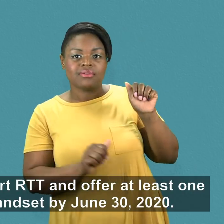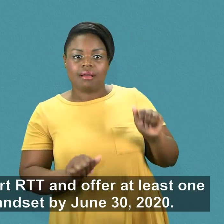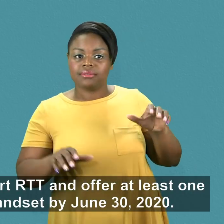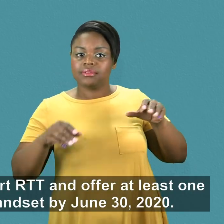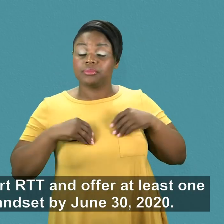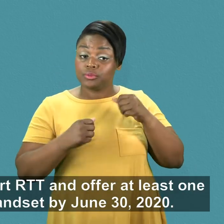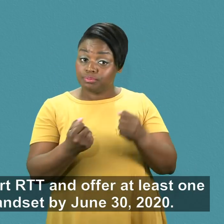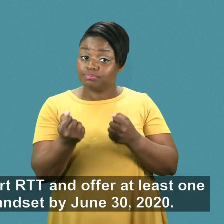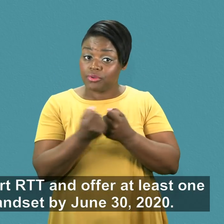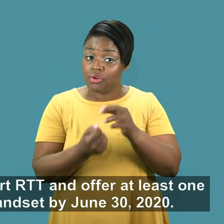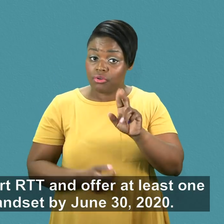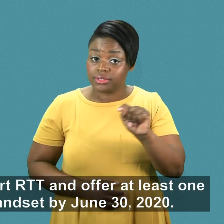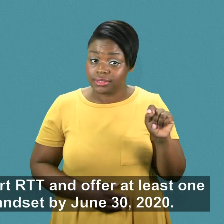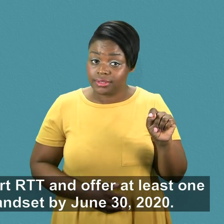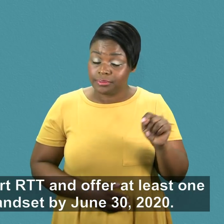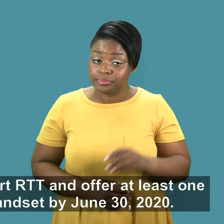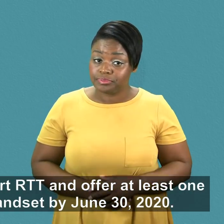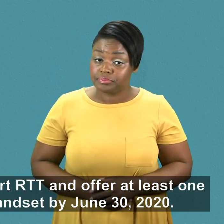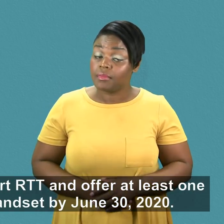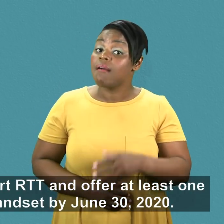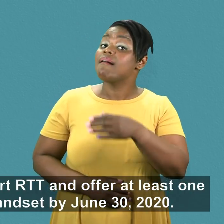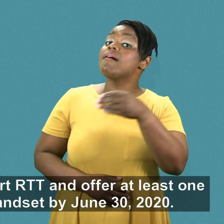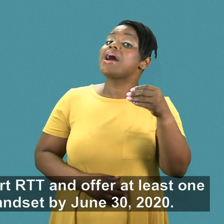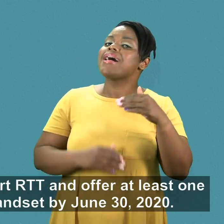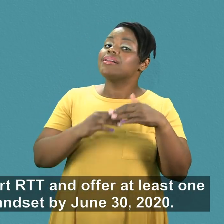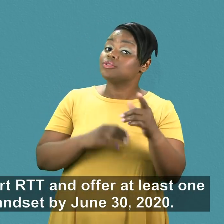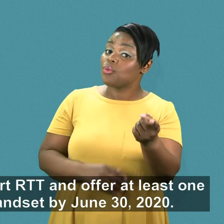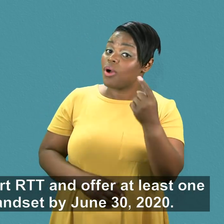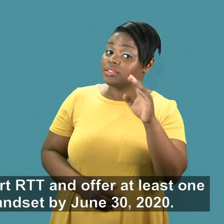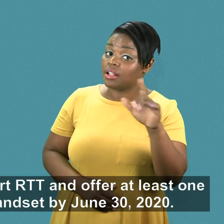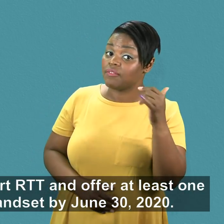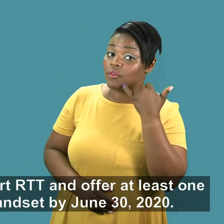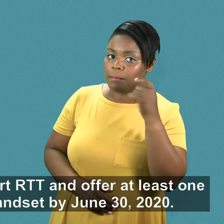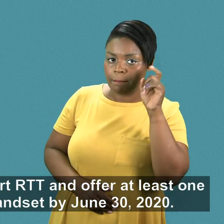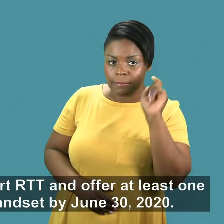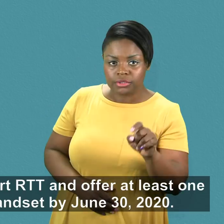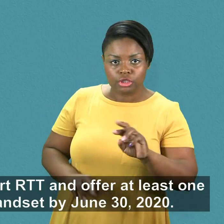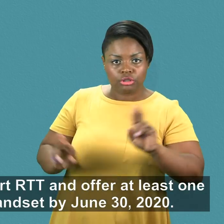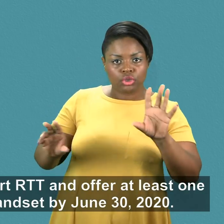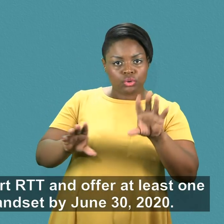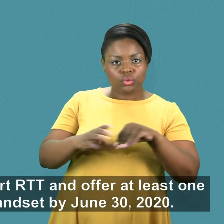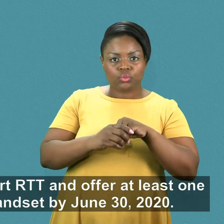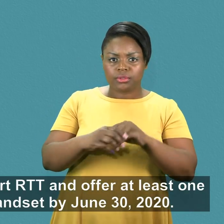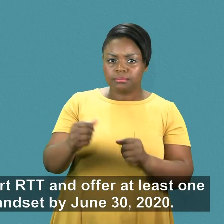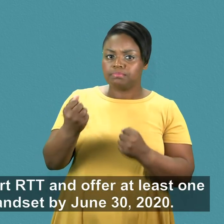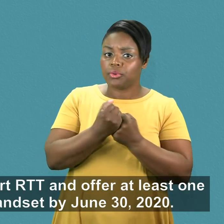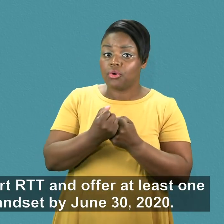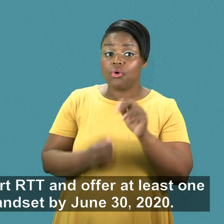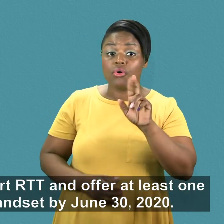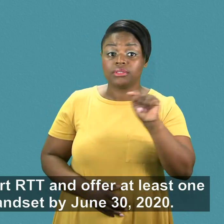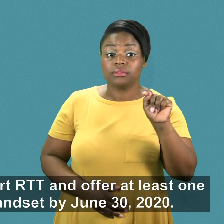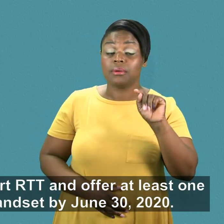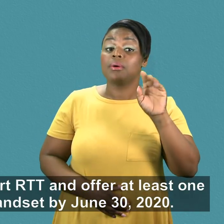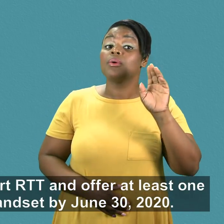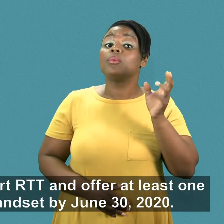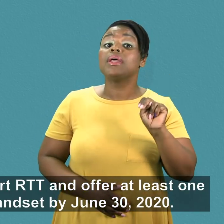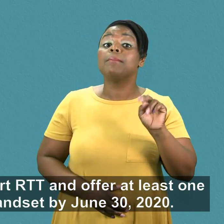and offer at least one RTT-capable handset by June 30, 2020